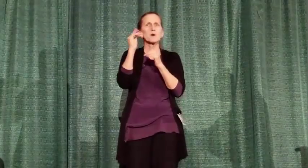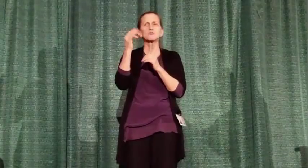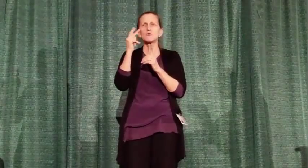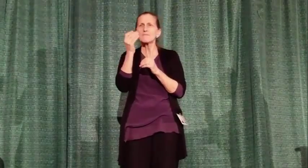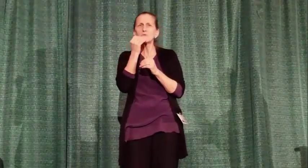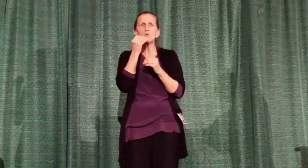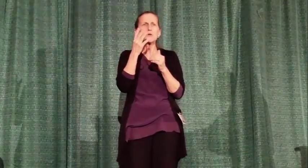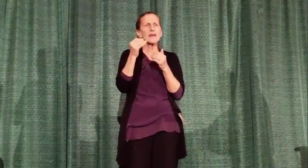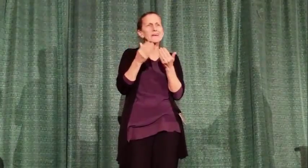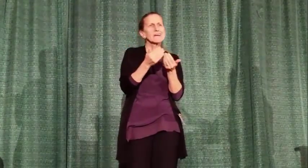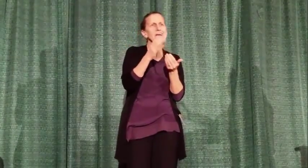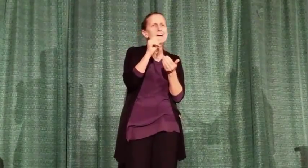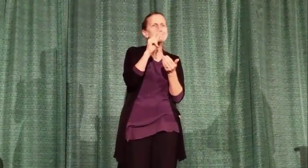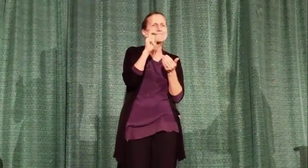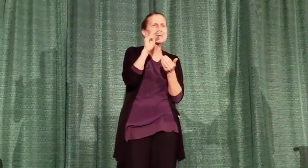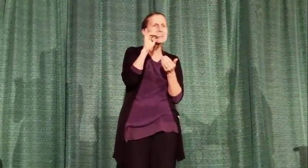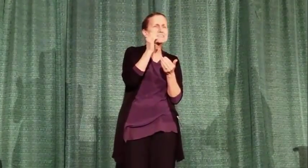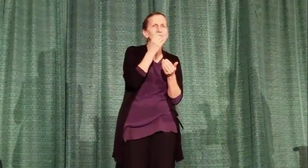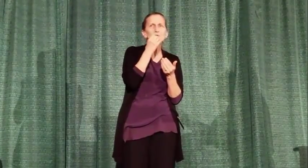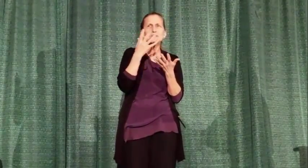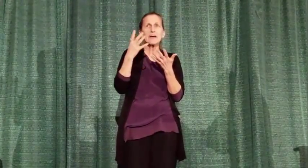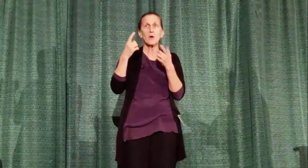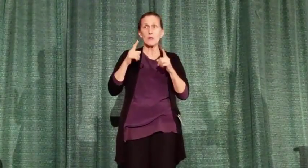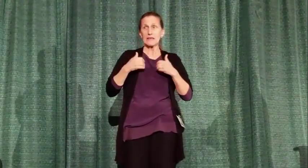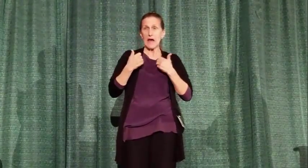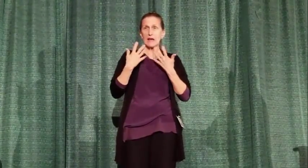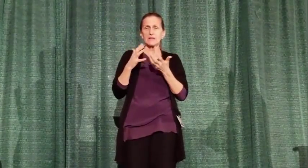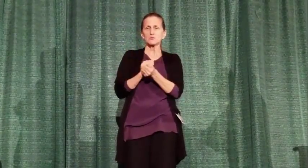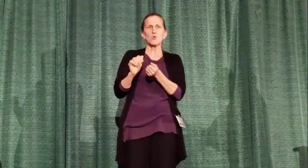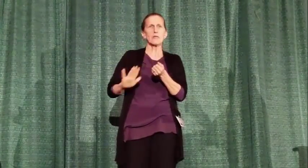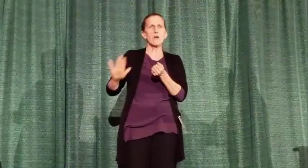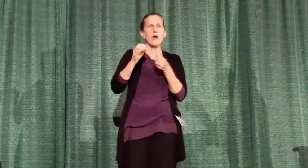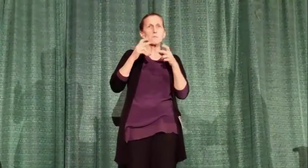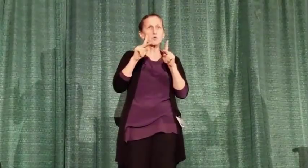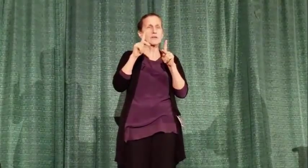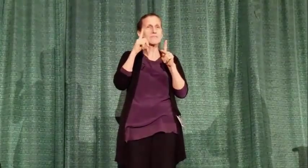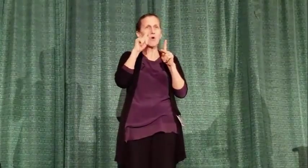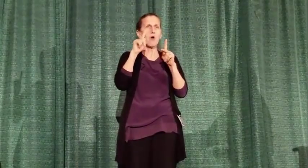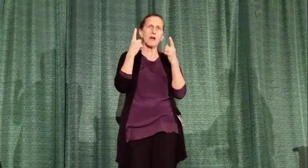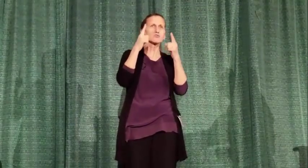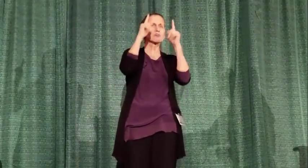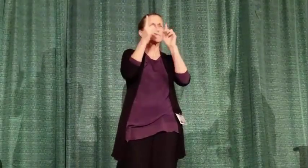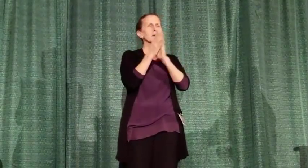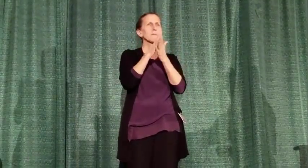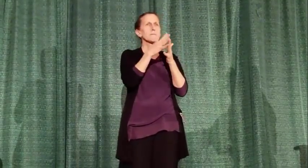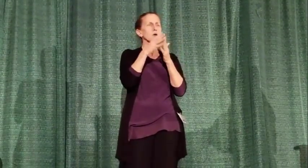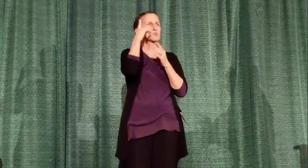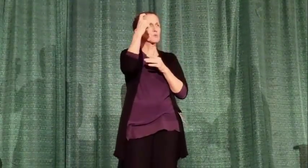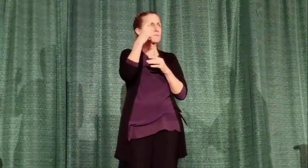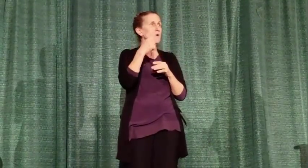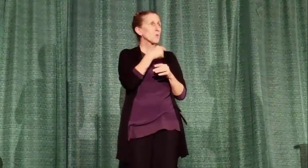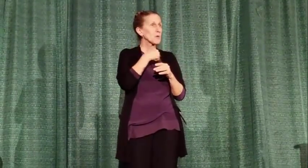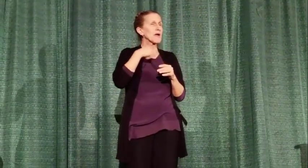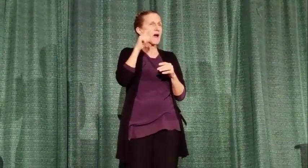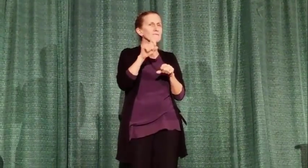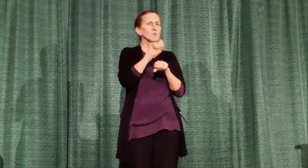convenience foods and fast food, and they're feeding people when they're young, destroying their opportunity to achieve the American dream. And we have to